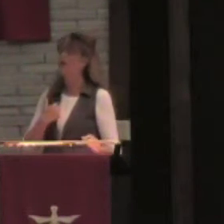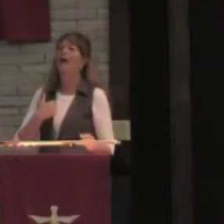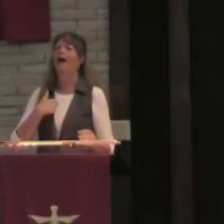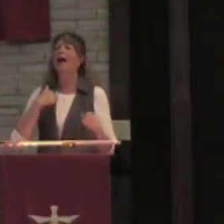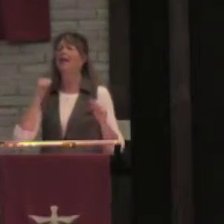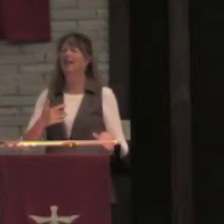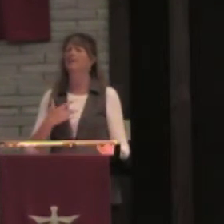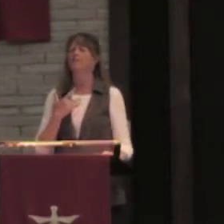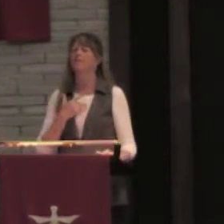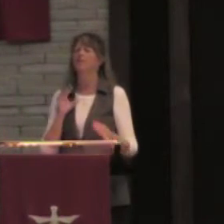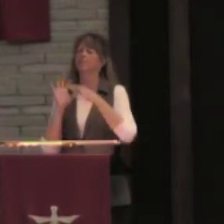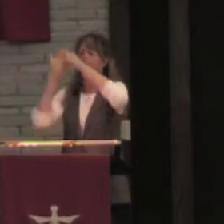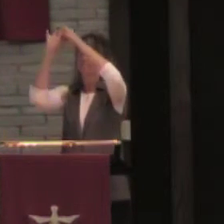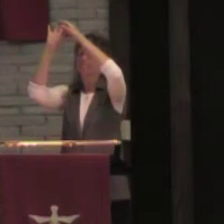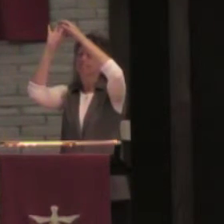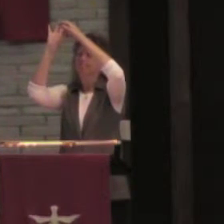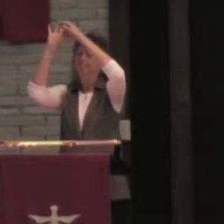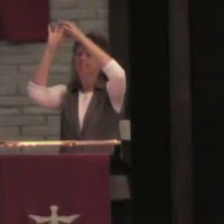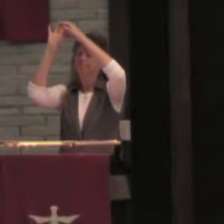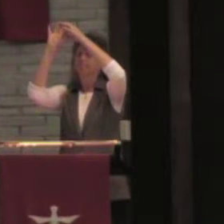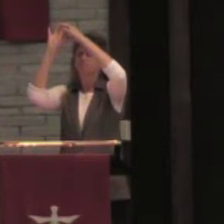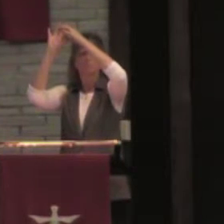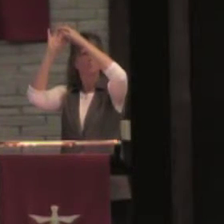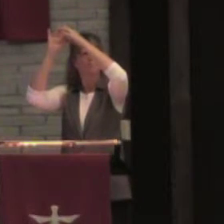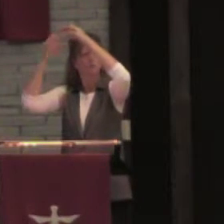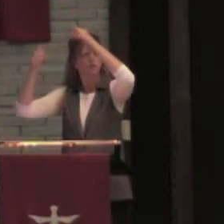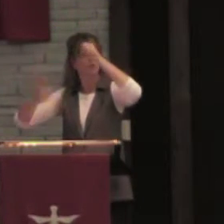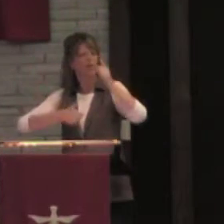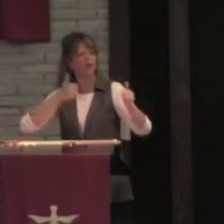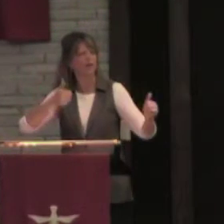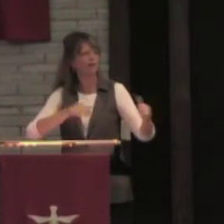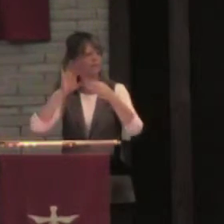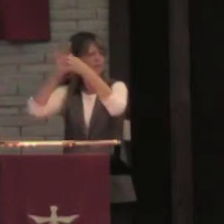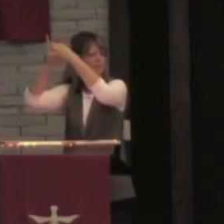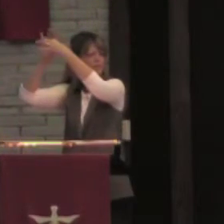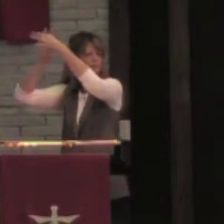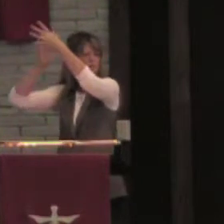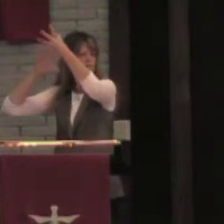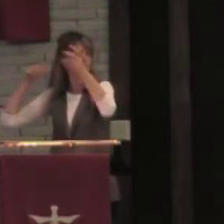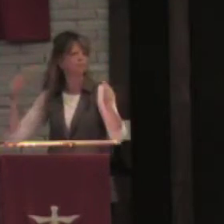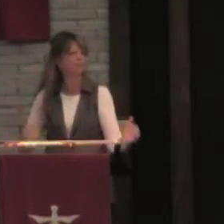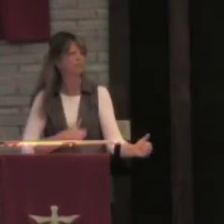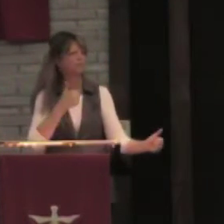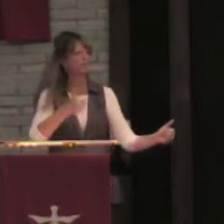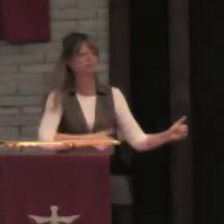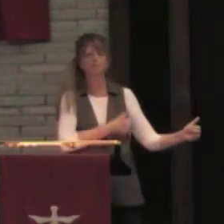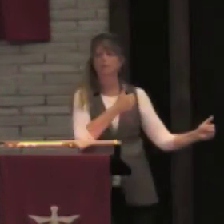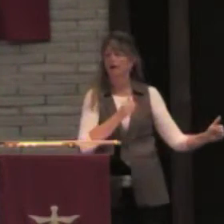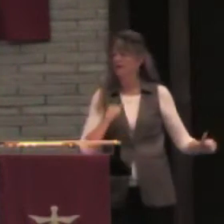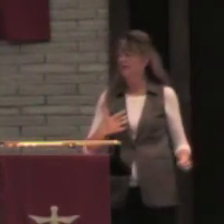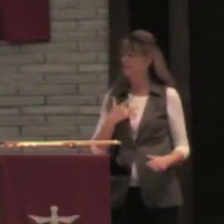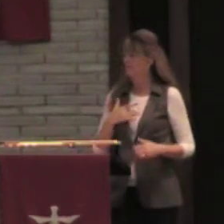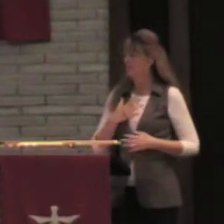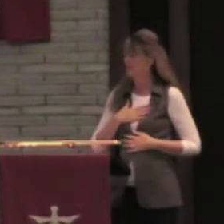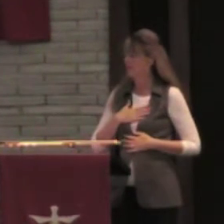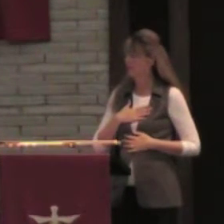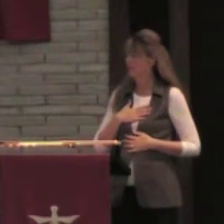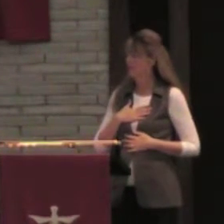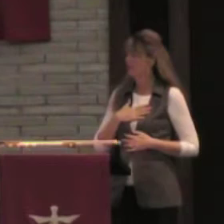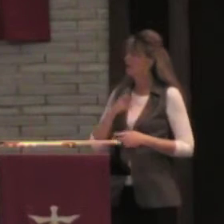but when I try to do it by myself, I can feel it like a disconnect if I do it on my own. I can feel